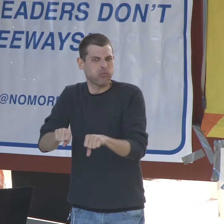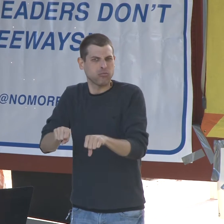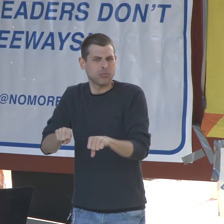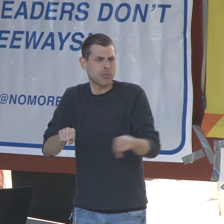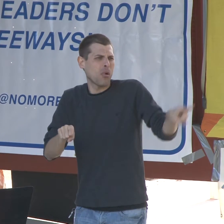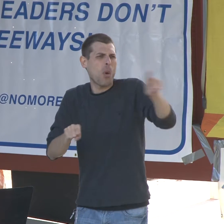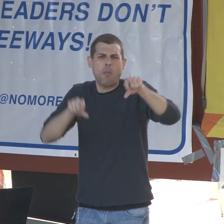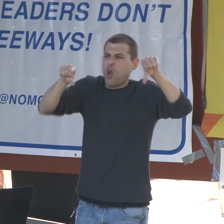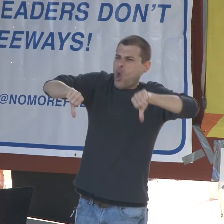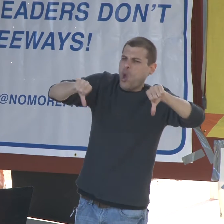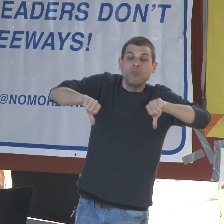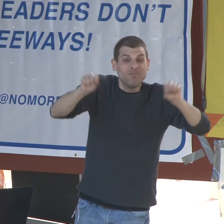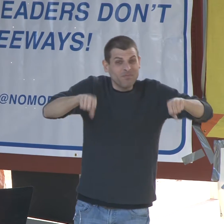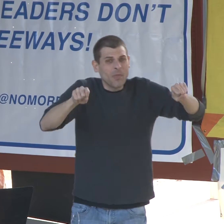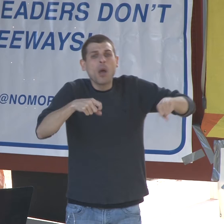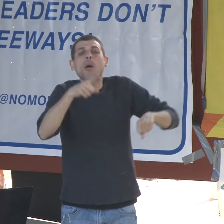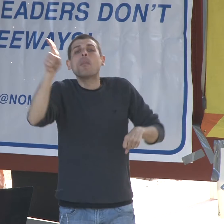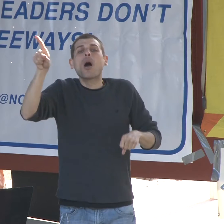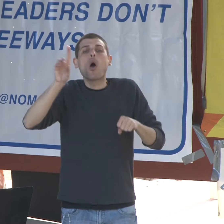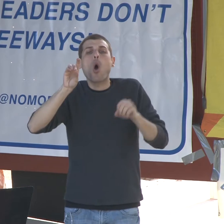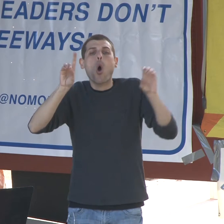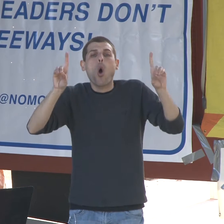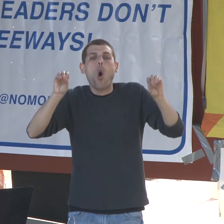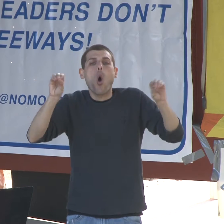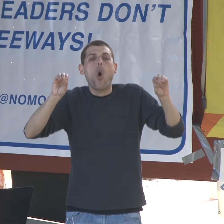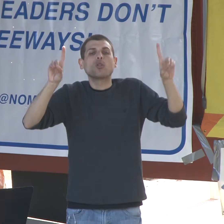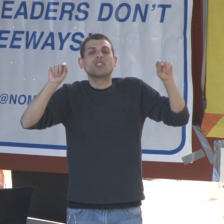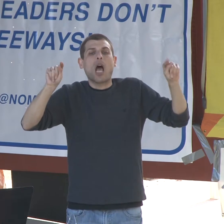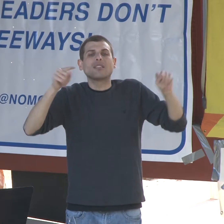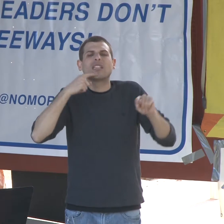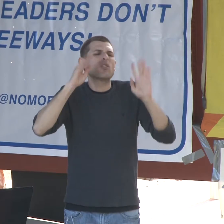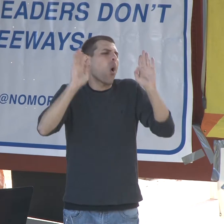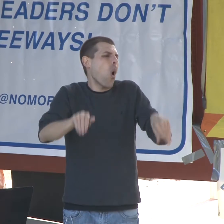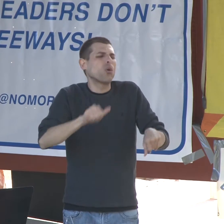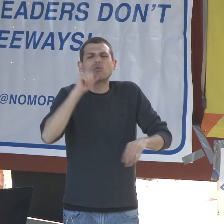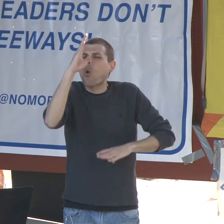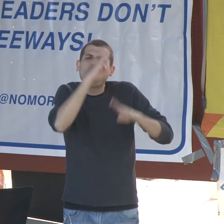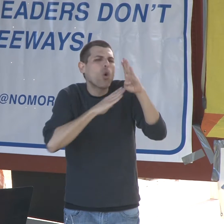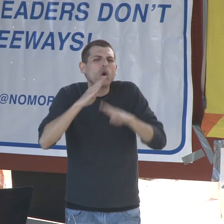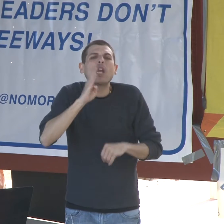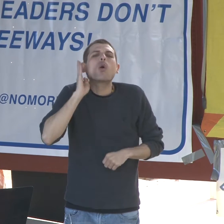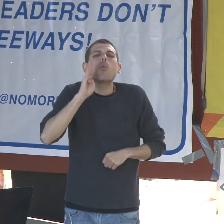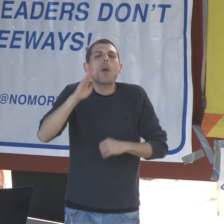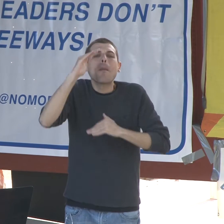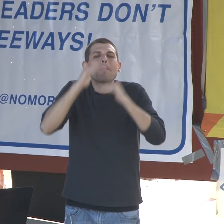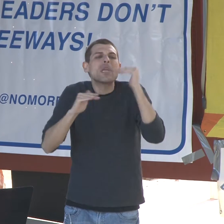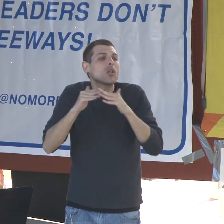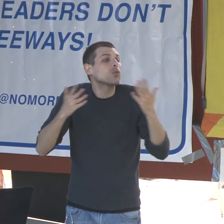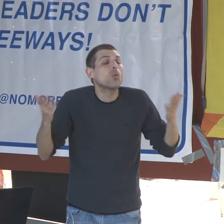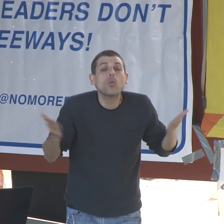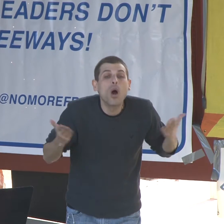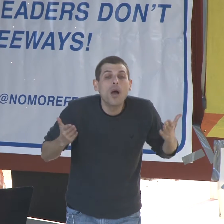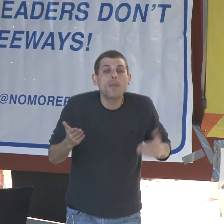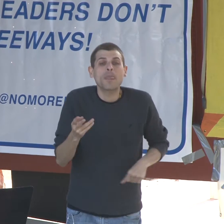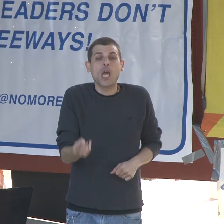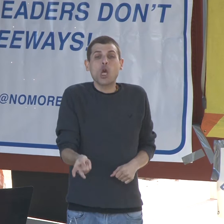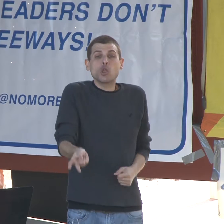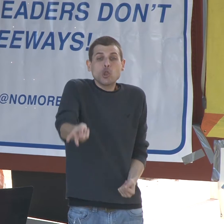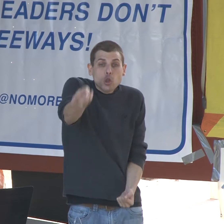worry. You don't have to worry about that because we're going to buffer you from that freeway, because they're going to build